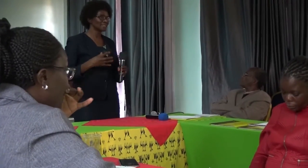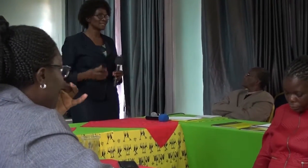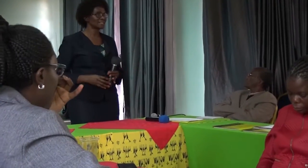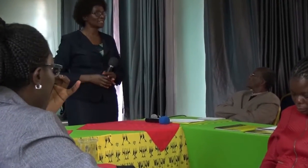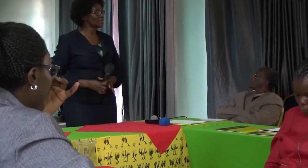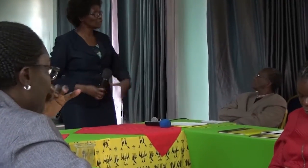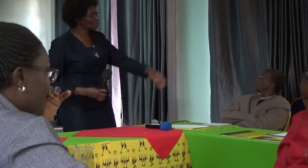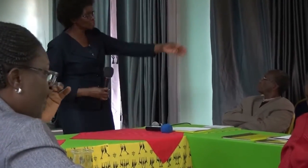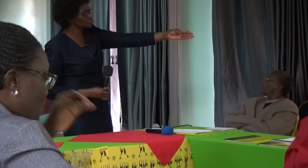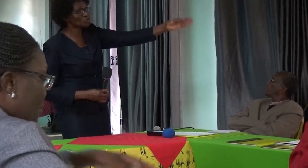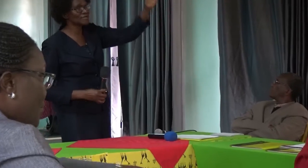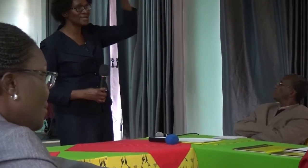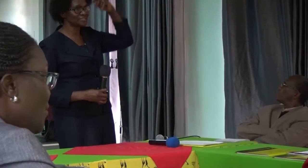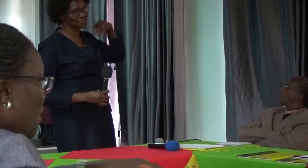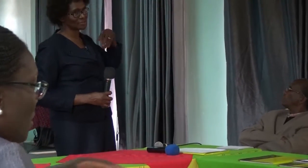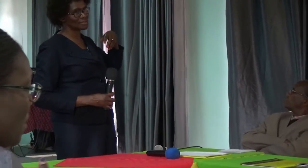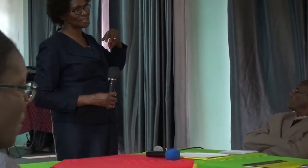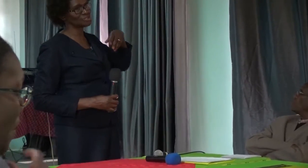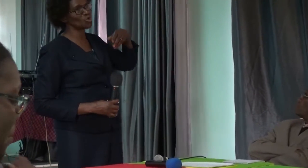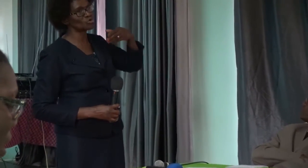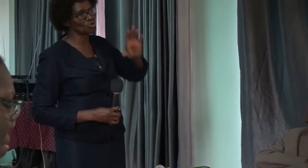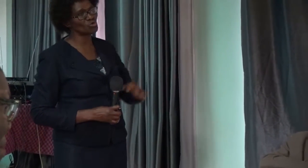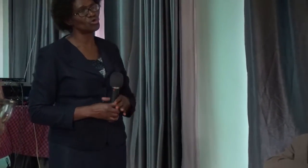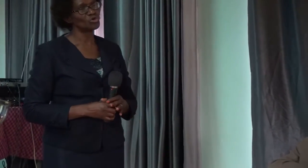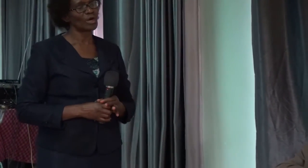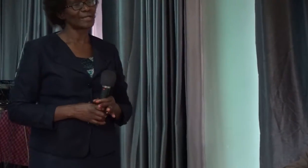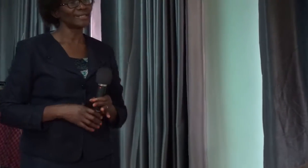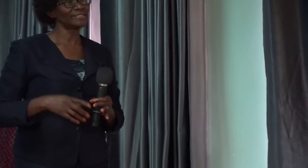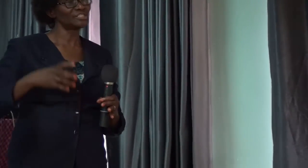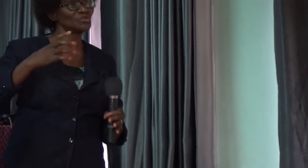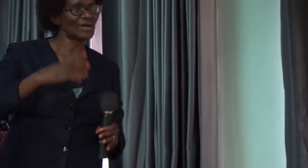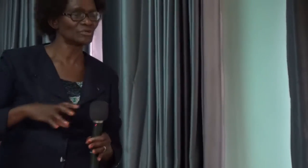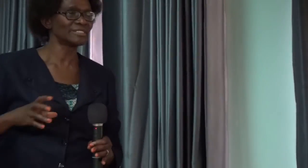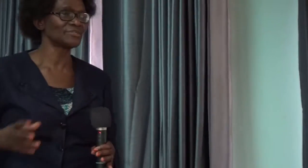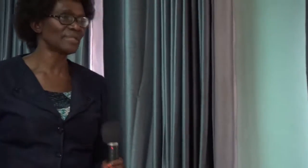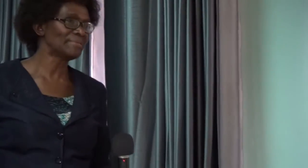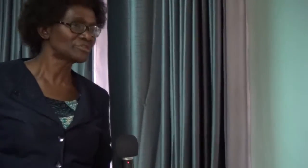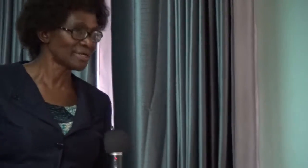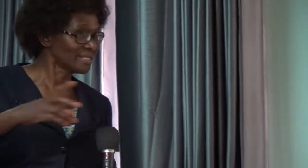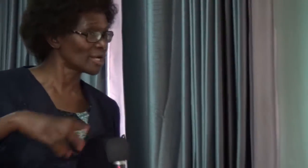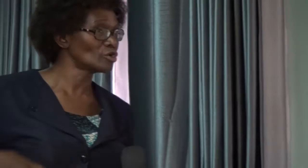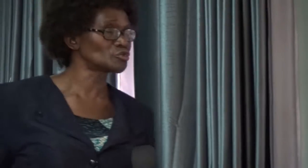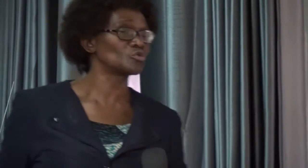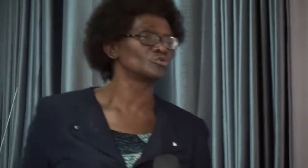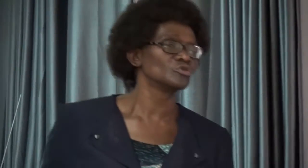others and say, we are going to see a geography lesson. Let's all go. And then this is universal design. So they'll be training the whole school,